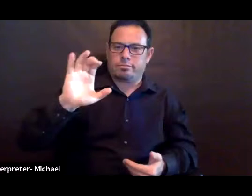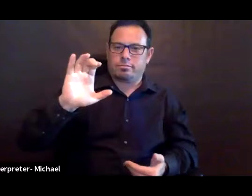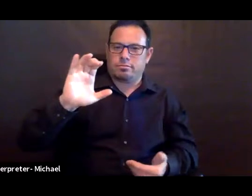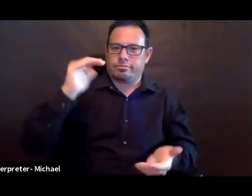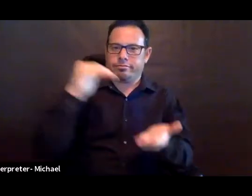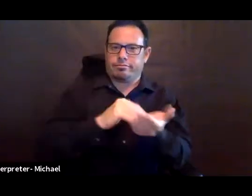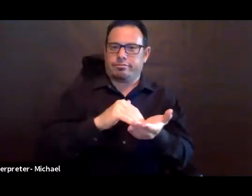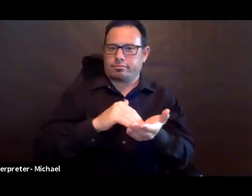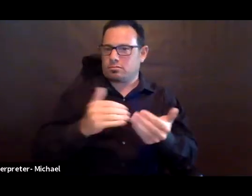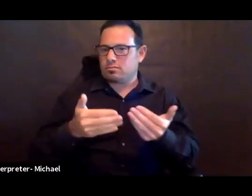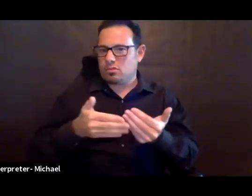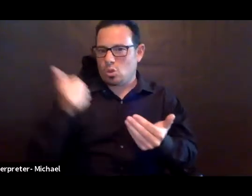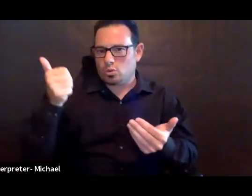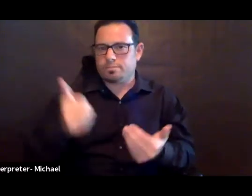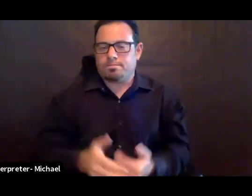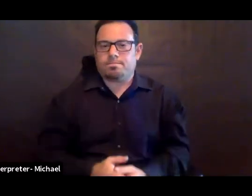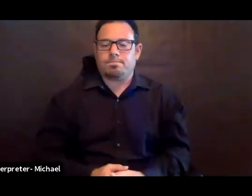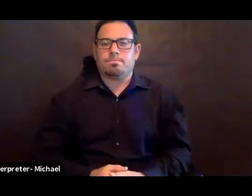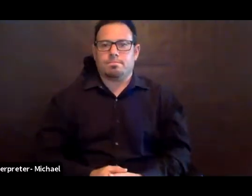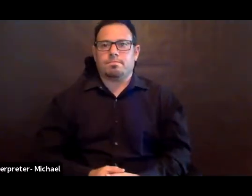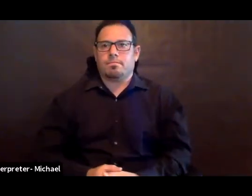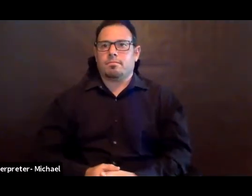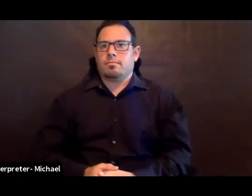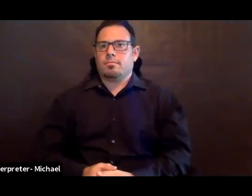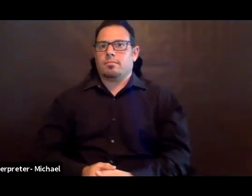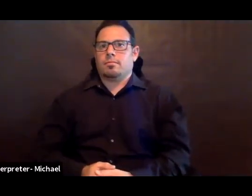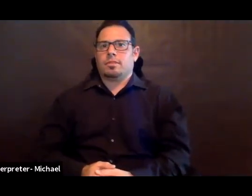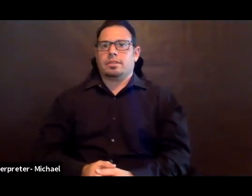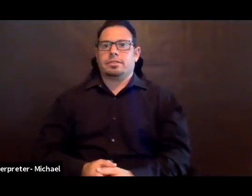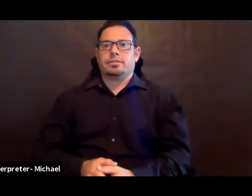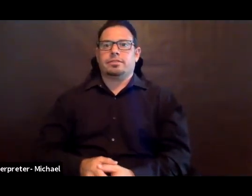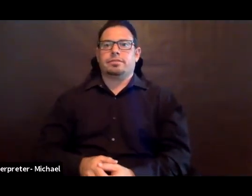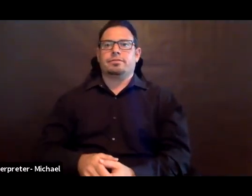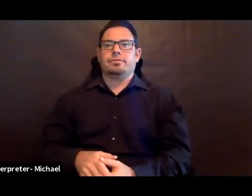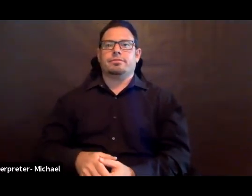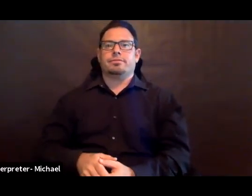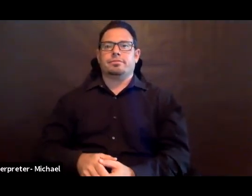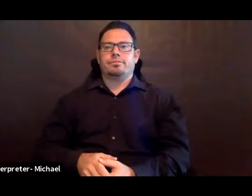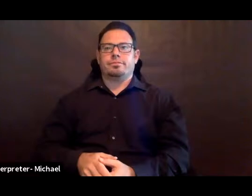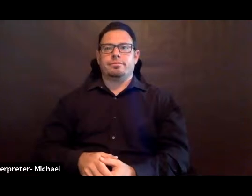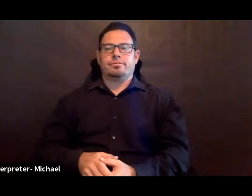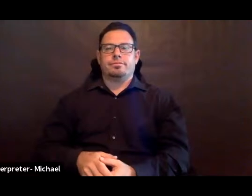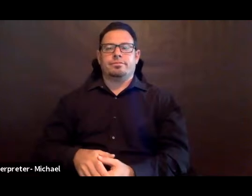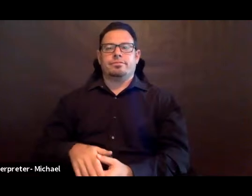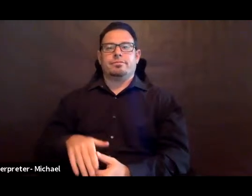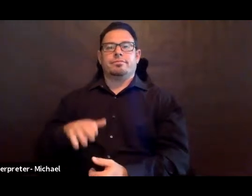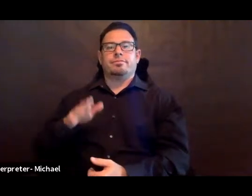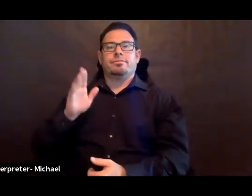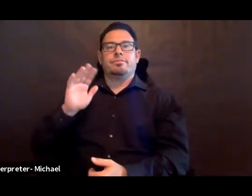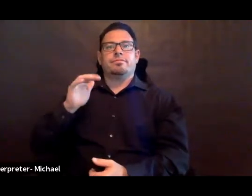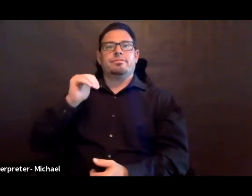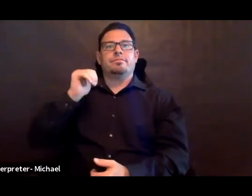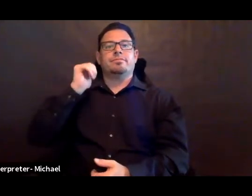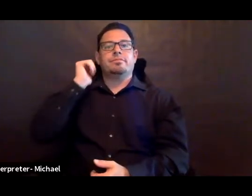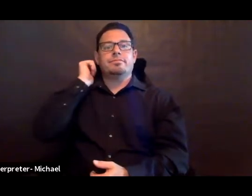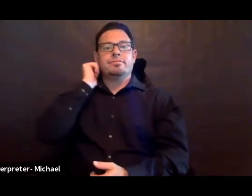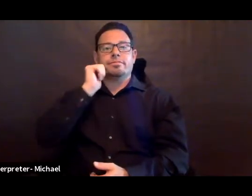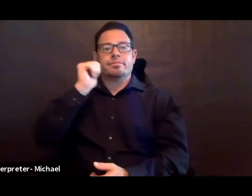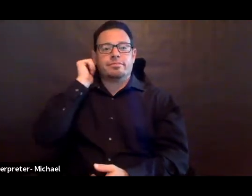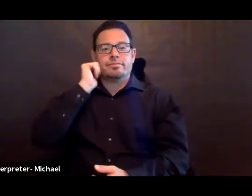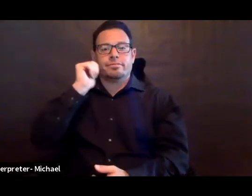higher again across the country. Here in Minnesota, we reported 424 additional